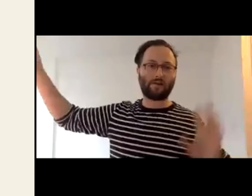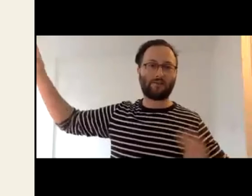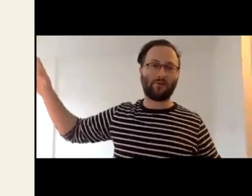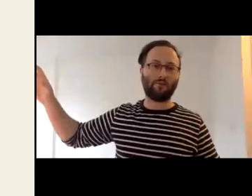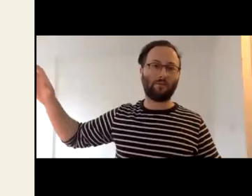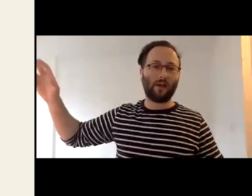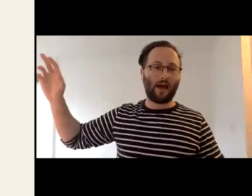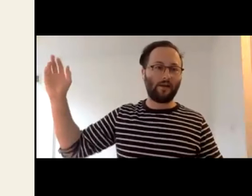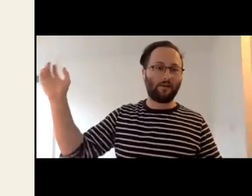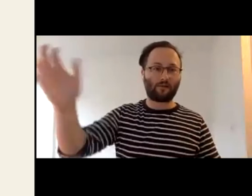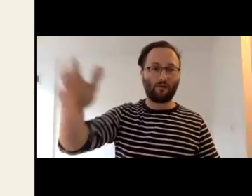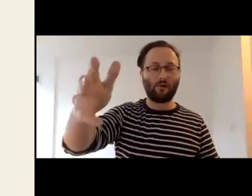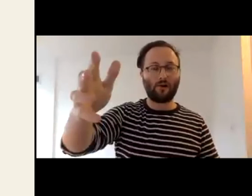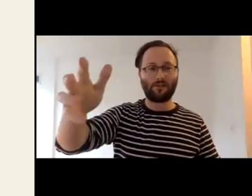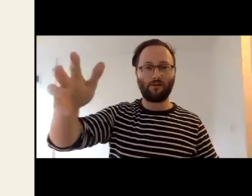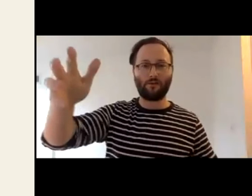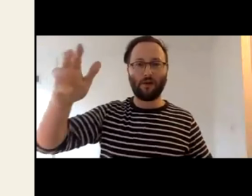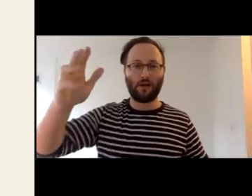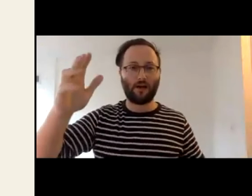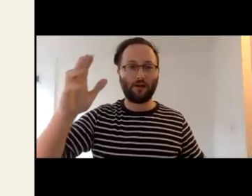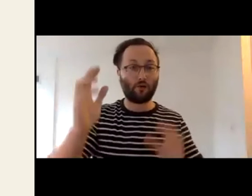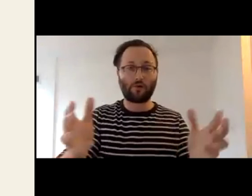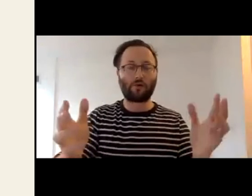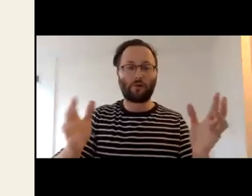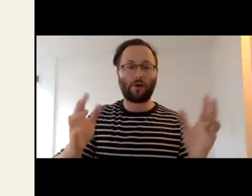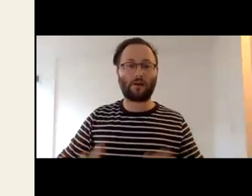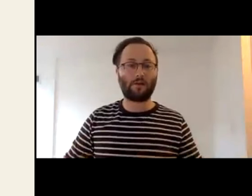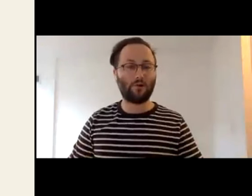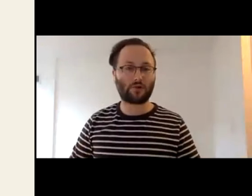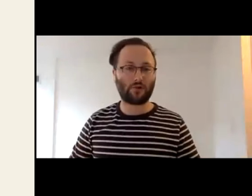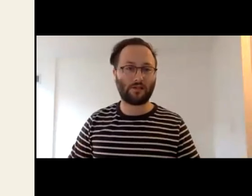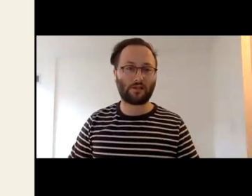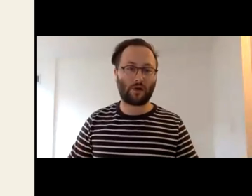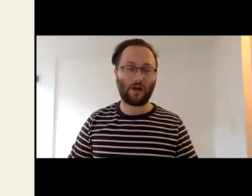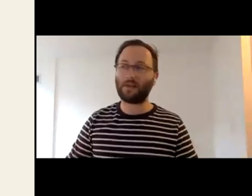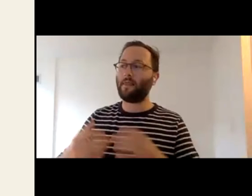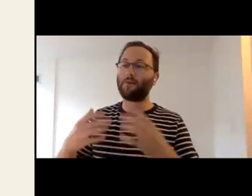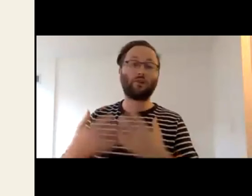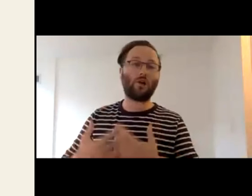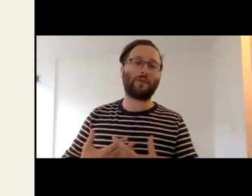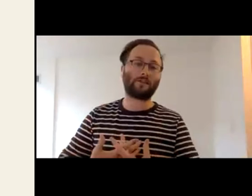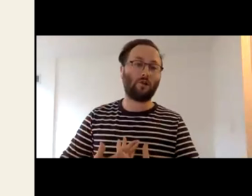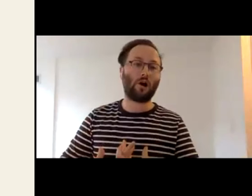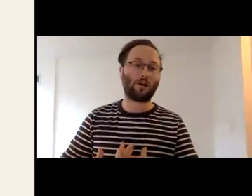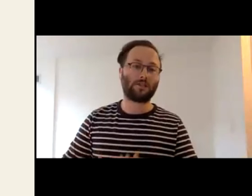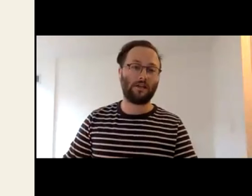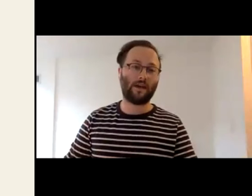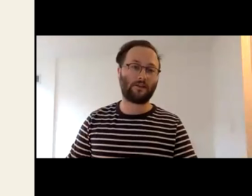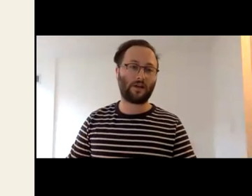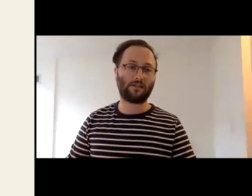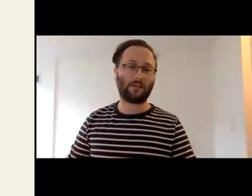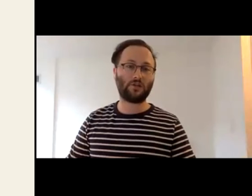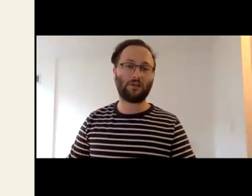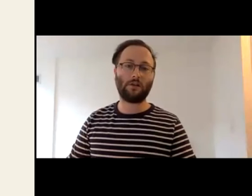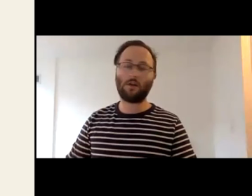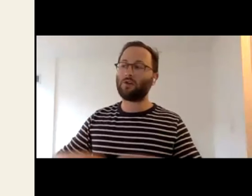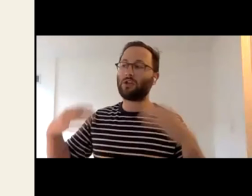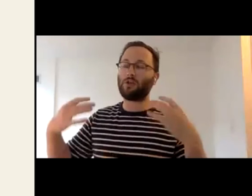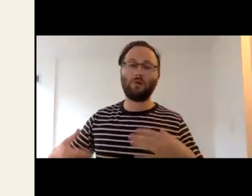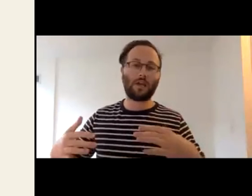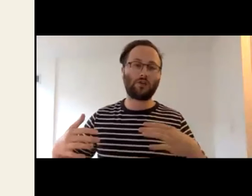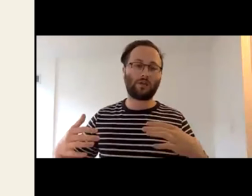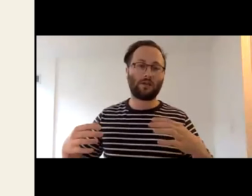I assume, and then thrown onto your computer screen somewhere else. There's a lot that's lost in that translation.